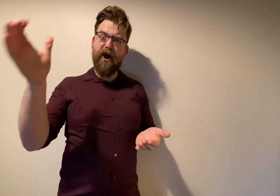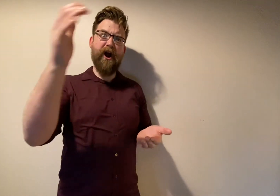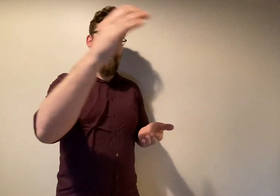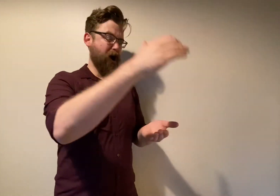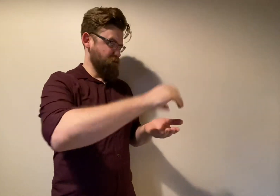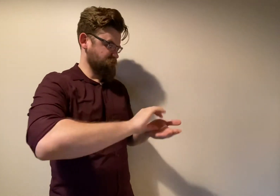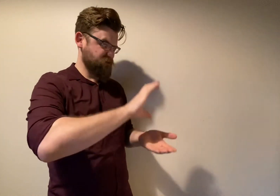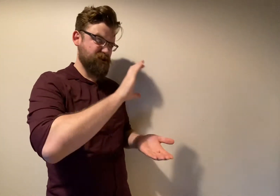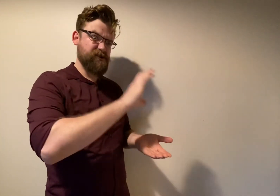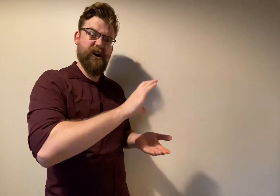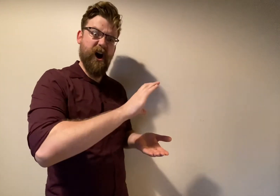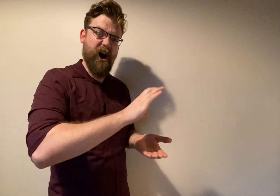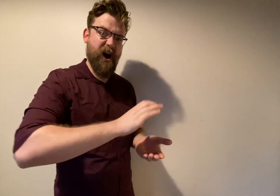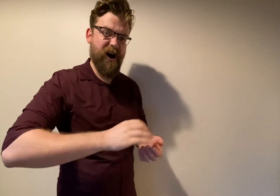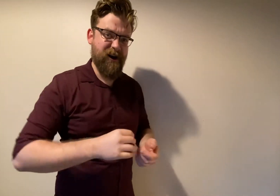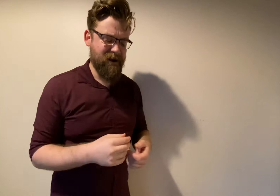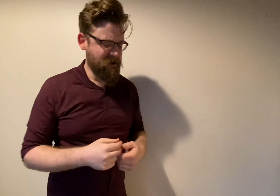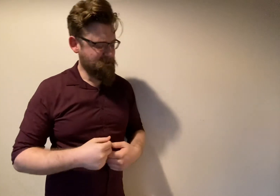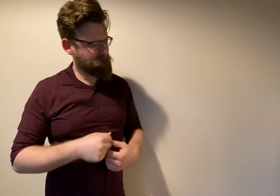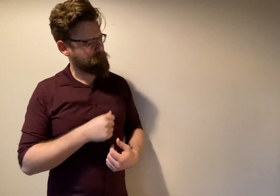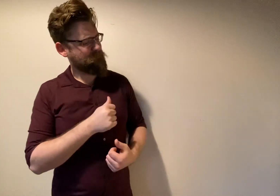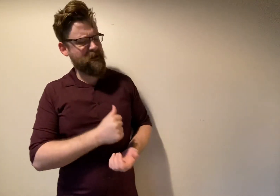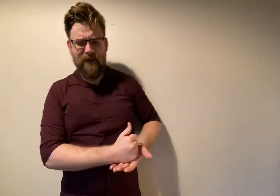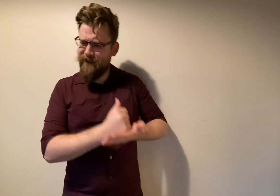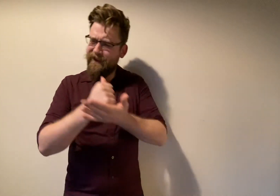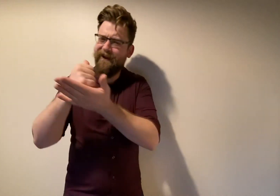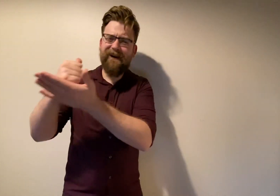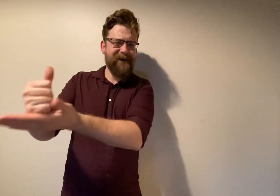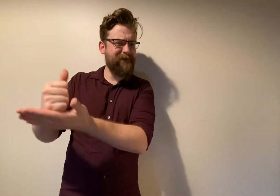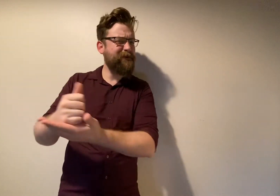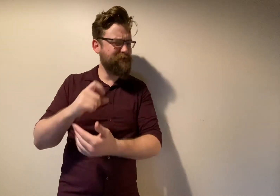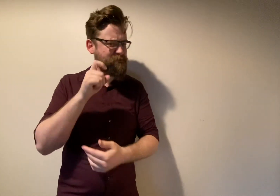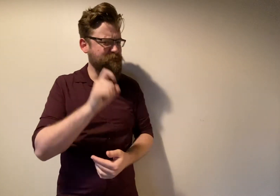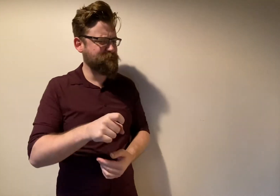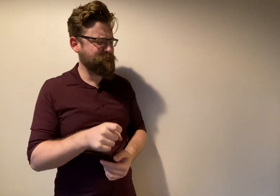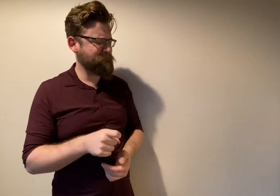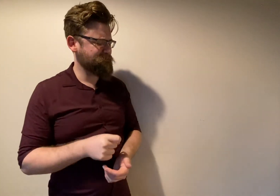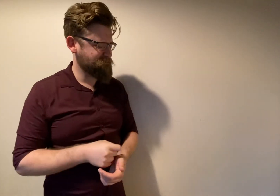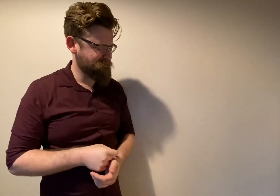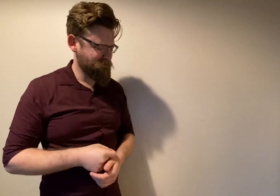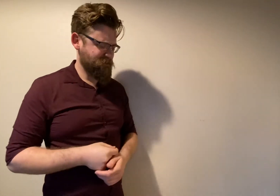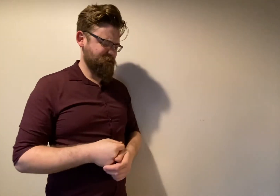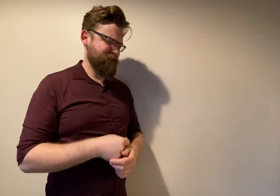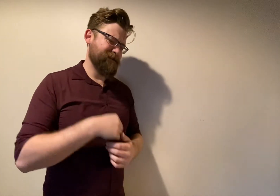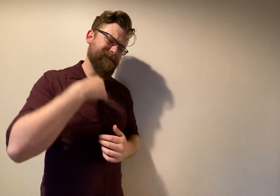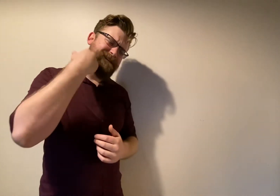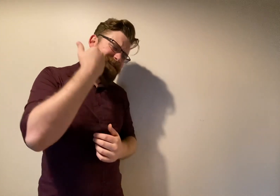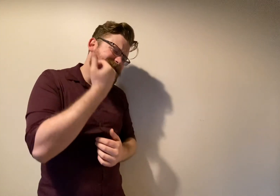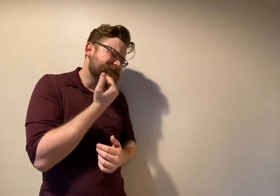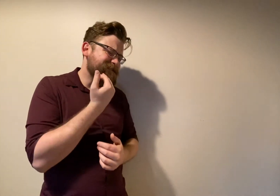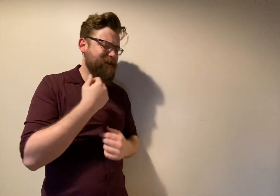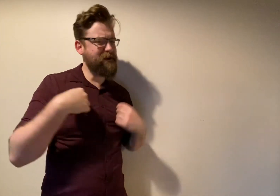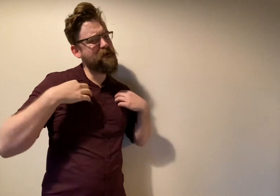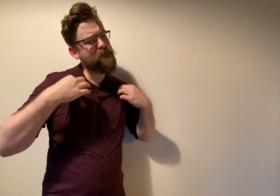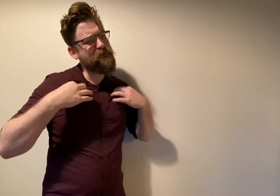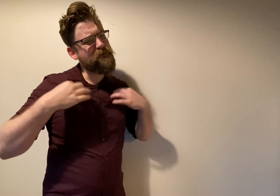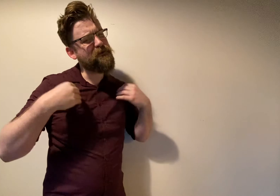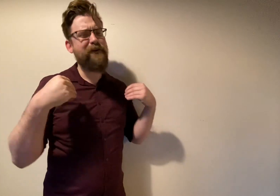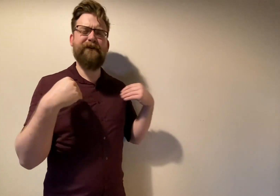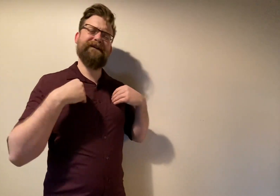and do them a good turn if we can. I'm quite sorry to see them run about as they do, and indeed it's